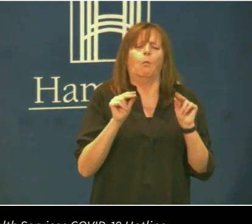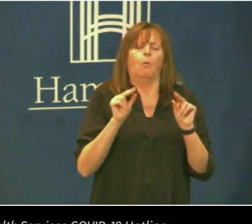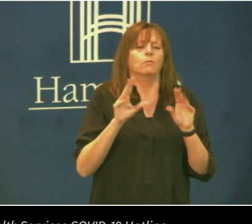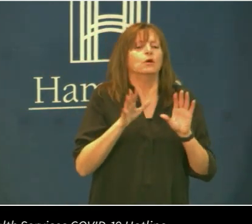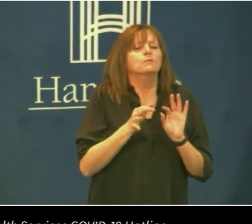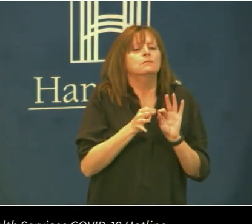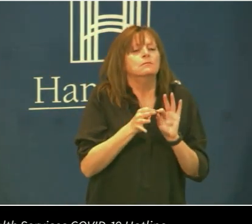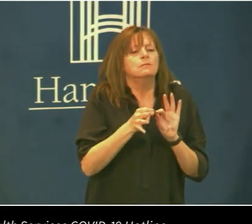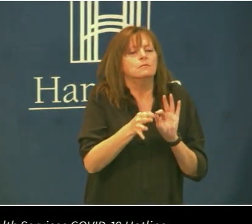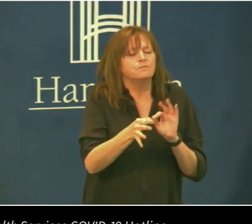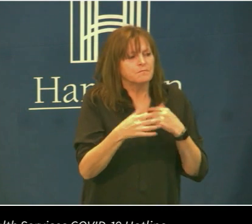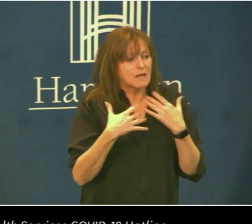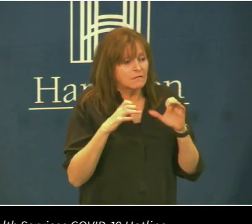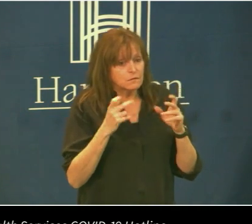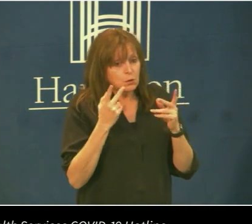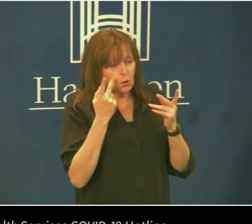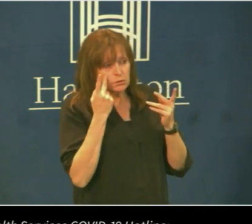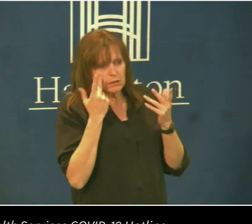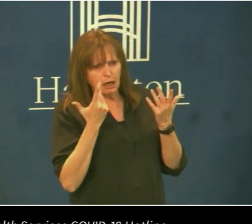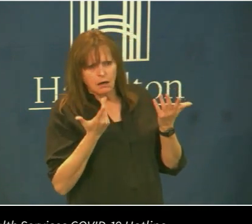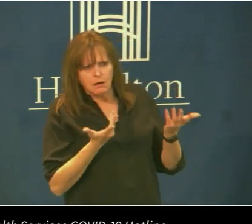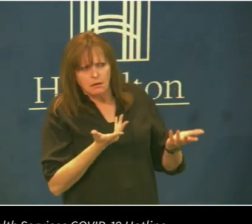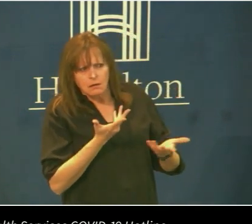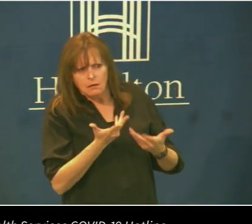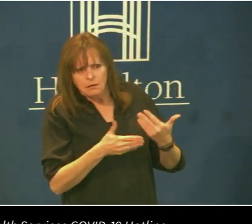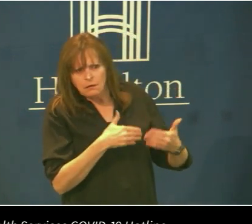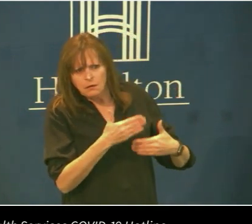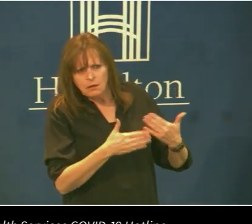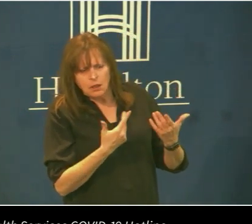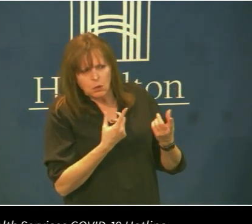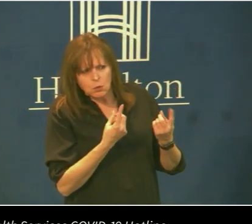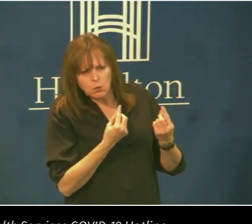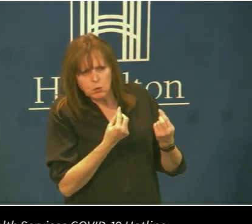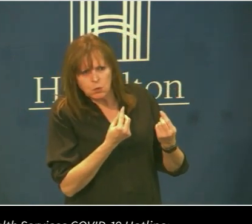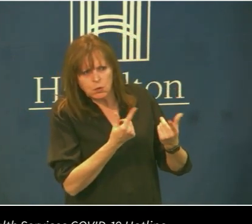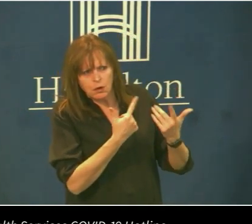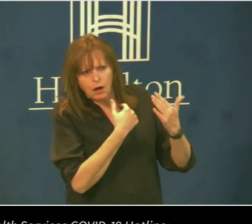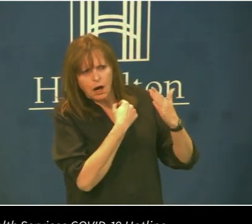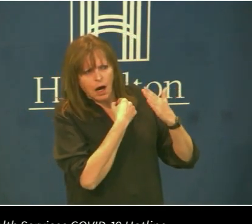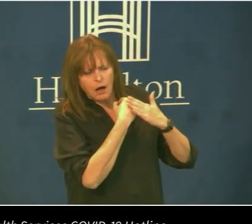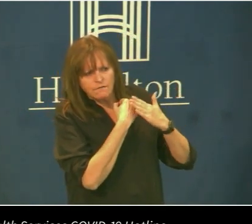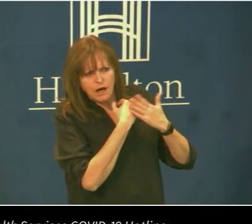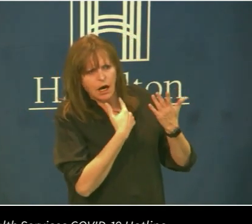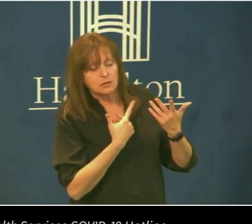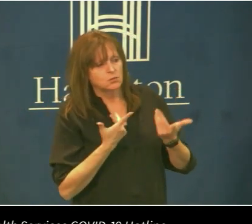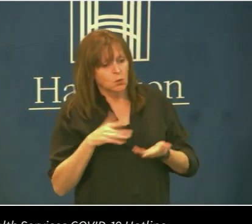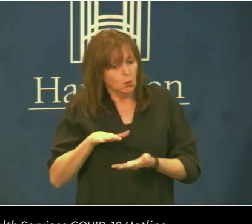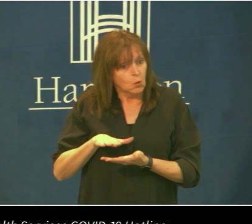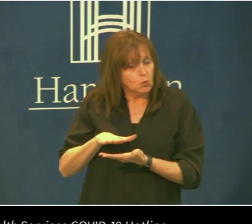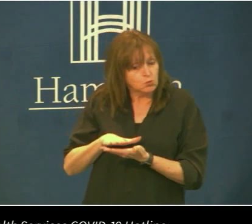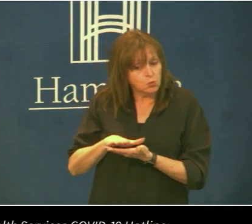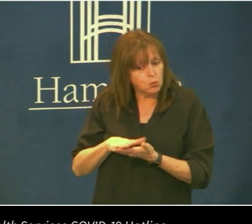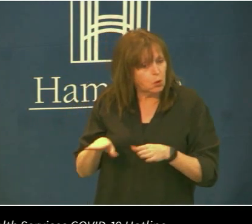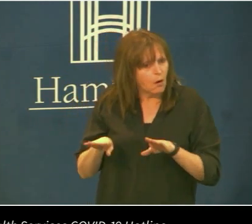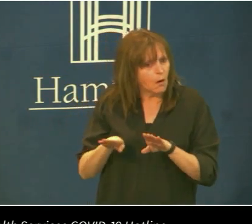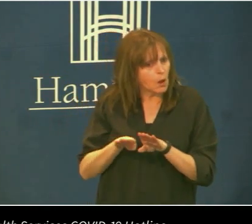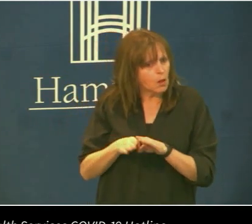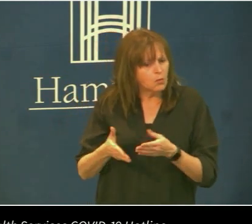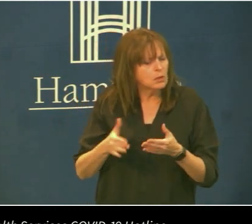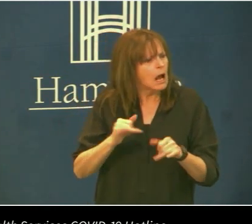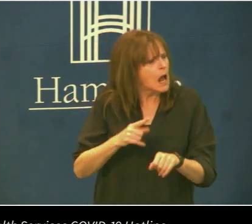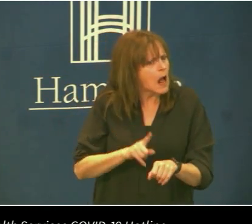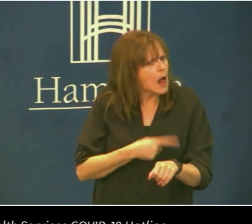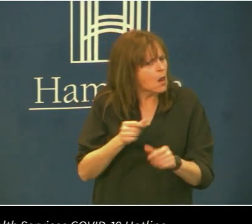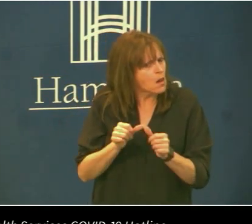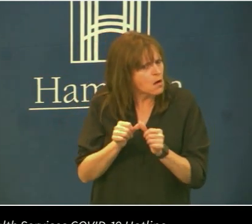is thinking around their school closures as that comes forward. We do want to remind the public you will not see a lot of